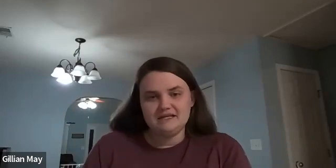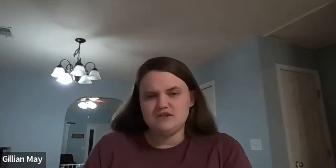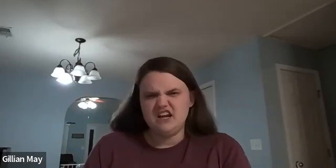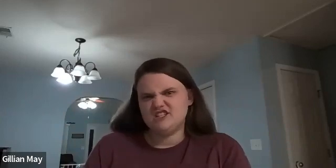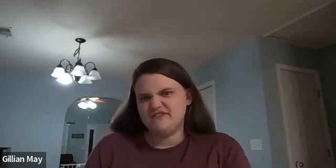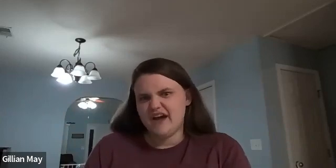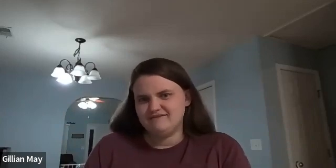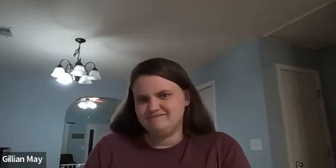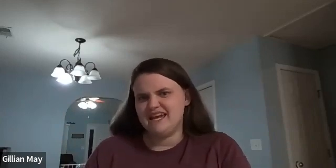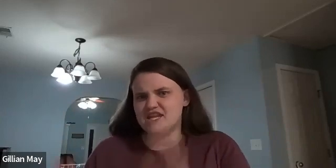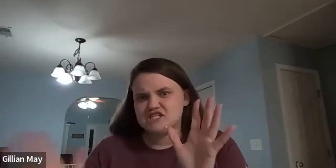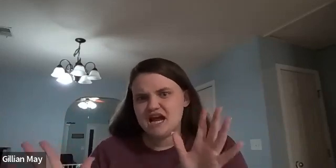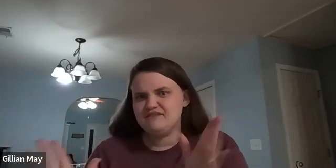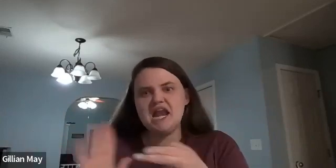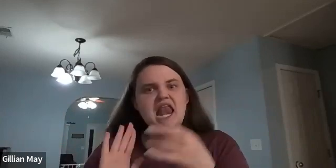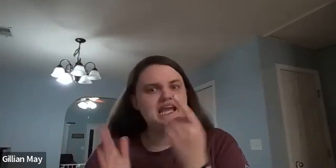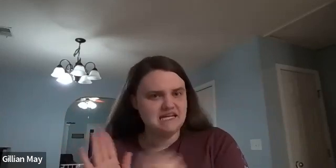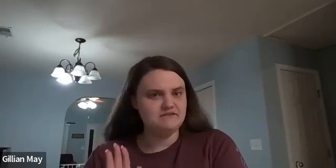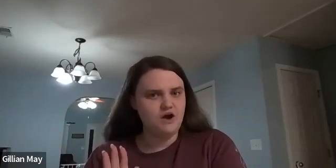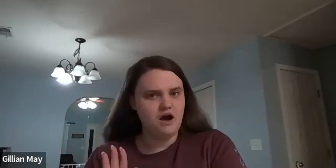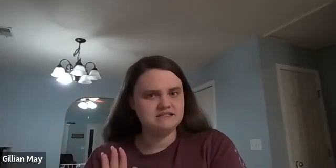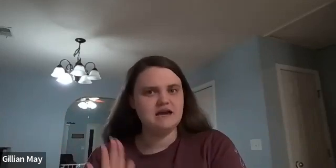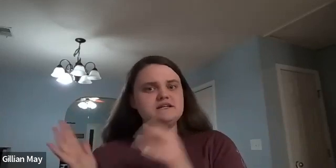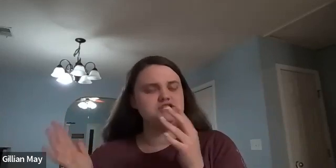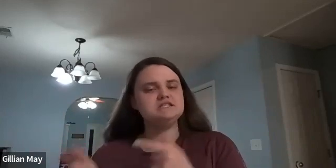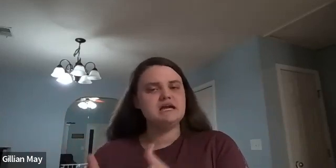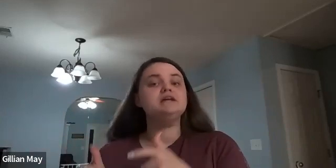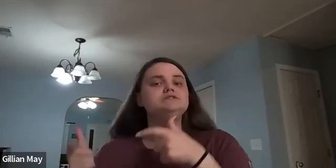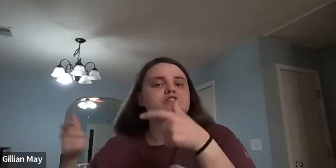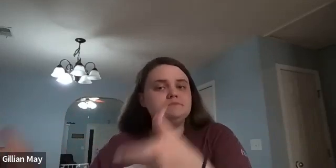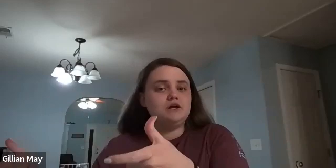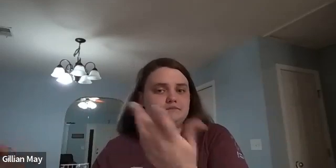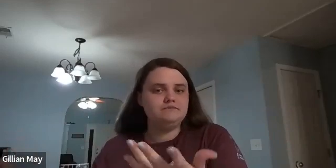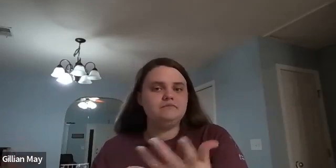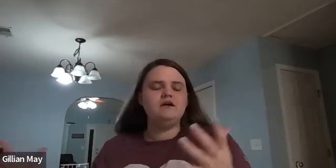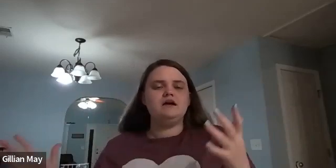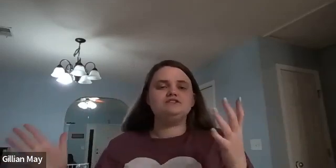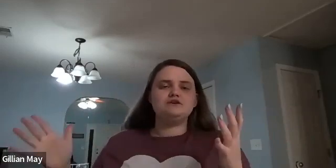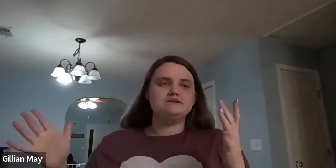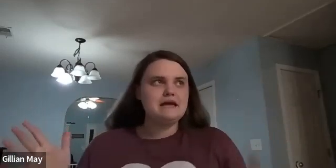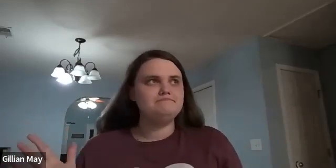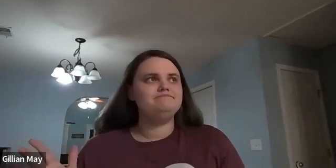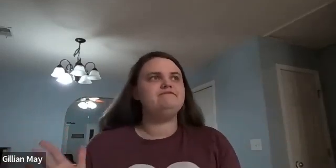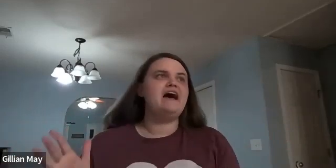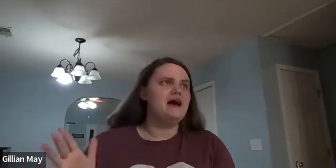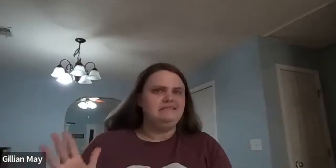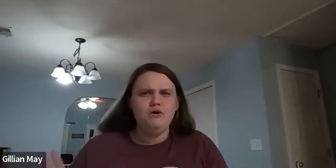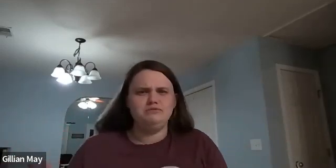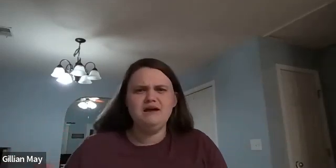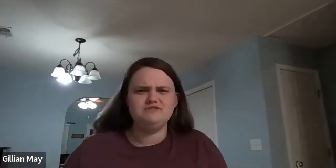said that no, she's fat. And there's not even a negative concept. It's just saying she's bigger. And so to say fat, oh, I'm